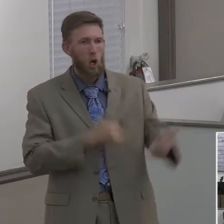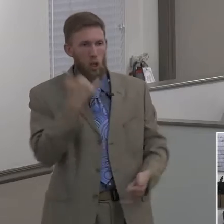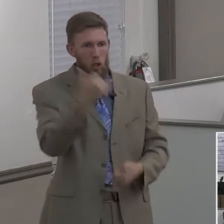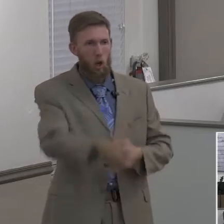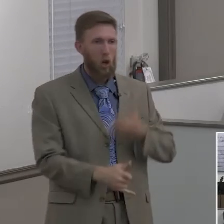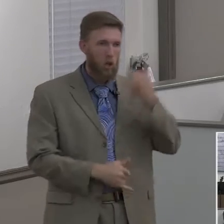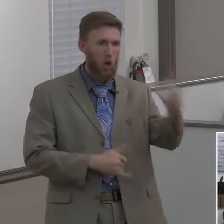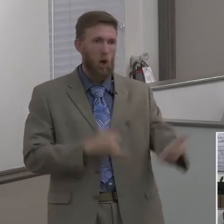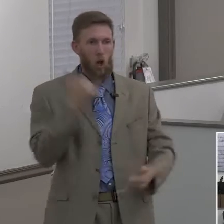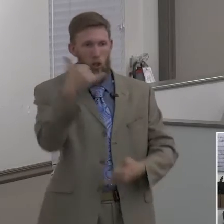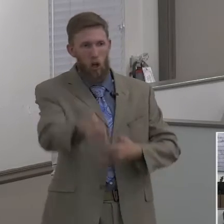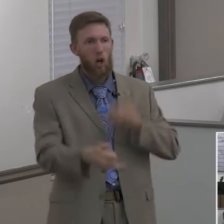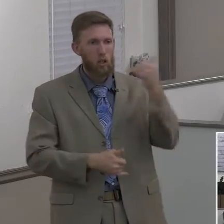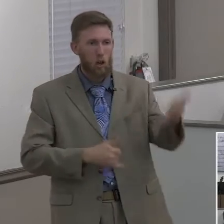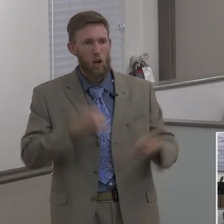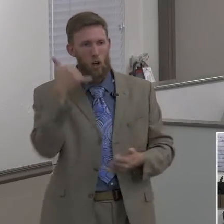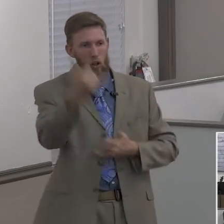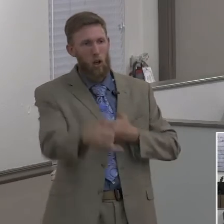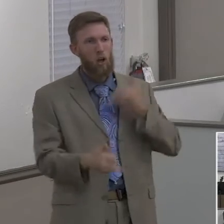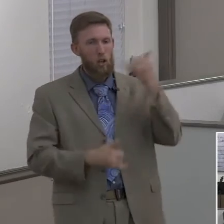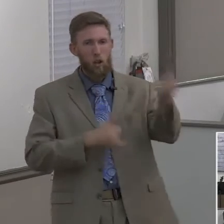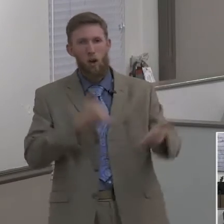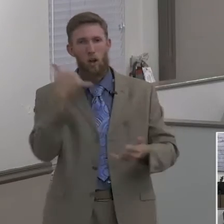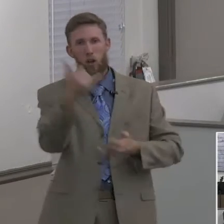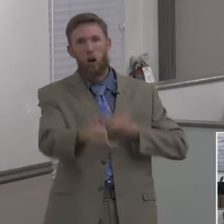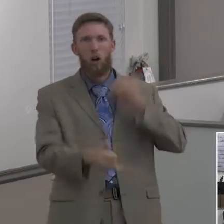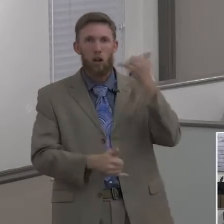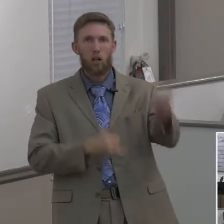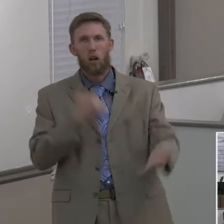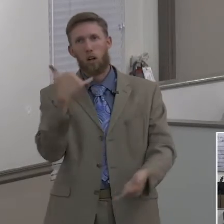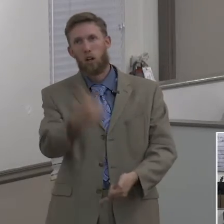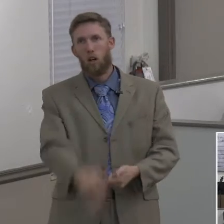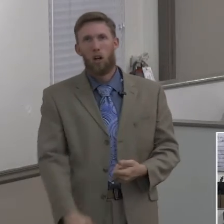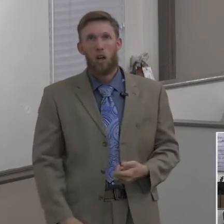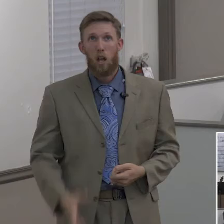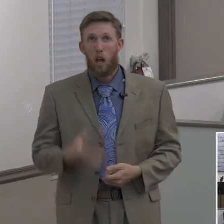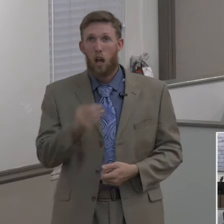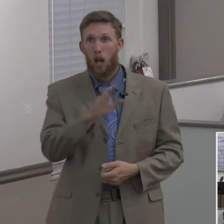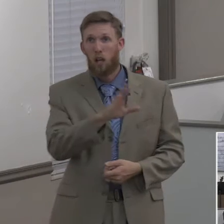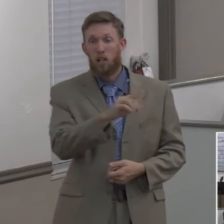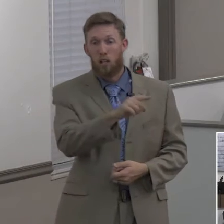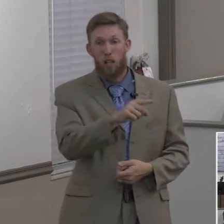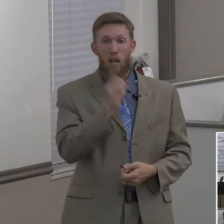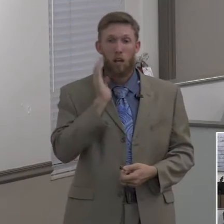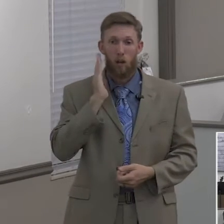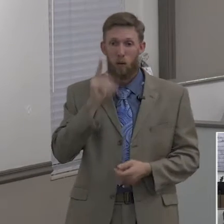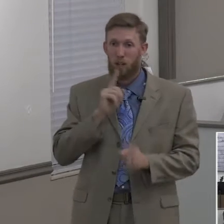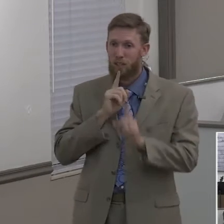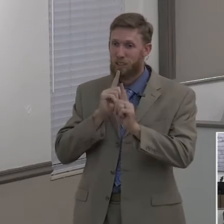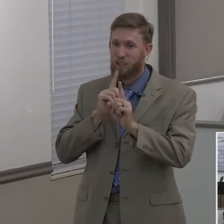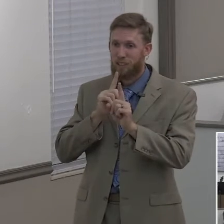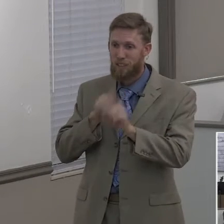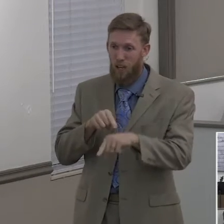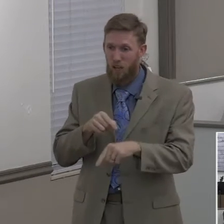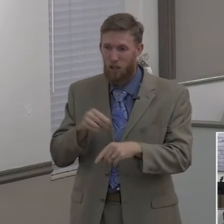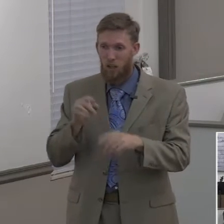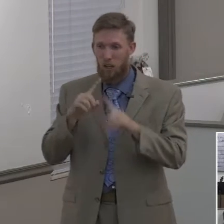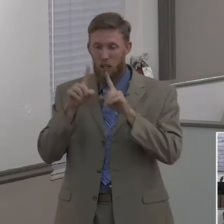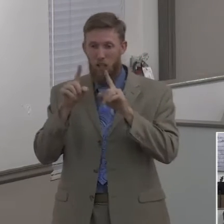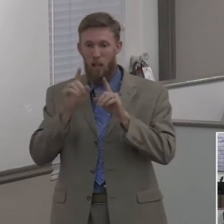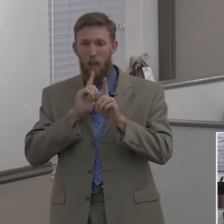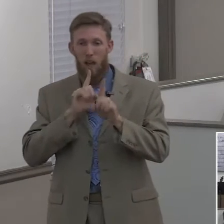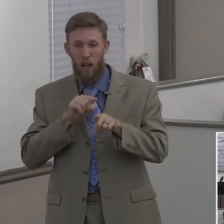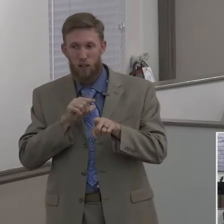numbers. Then you get to do it again after you've done it the first time, and of course they'll tell you that their answers are on the website, and please go there.